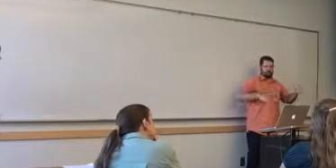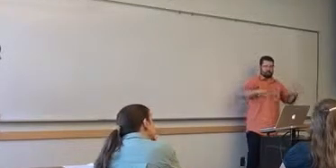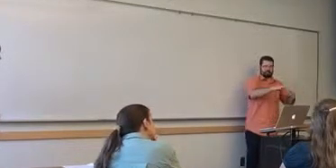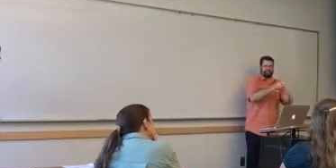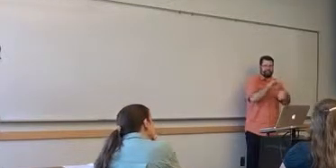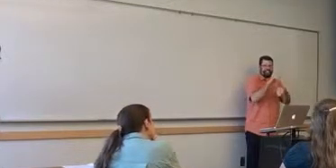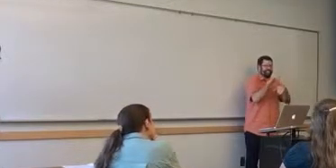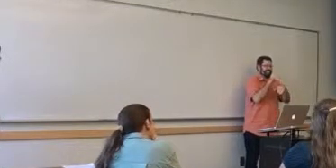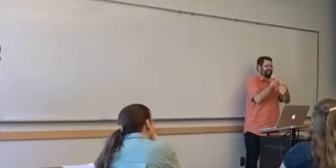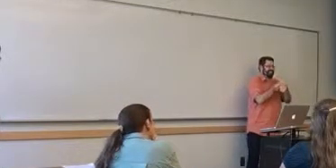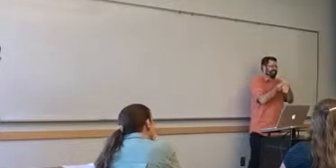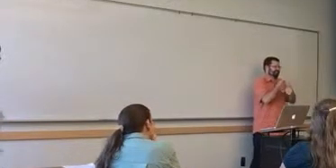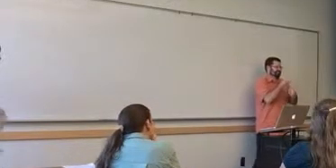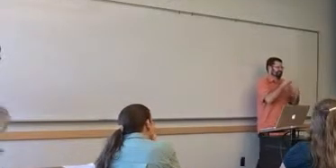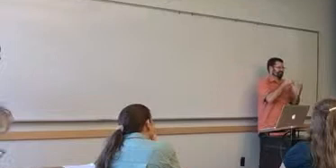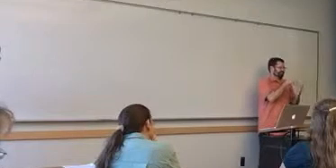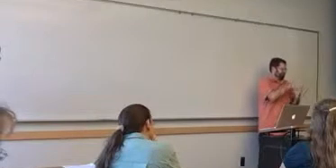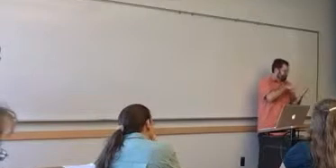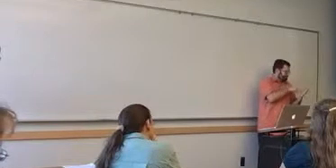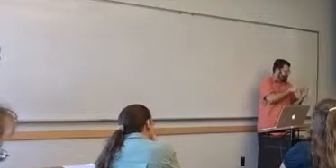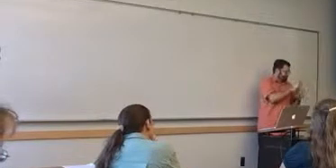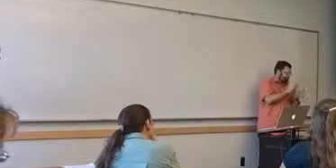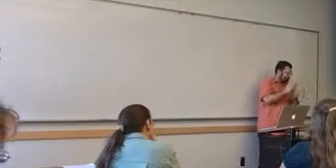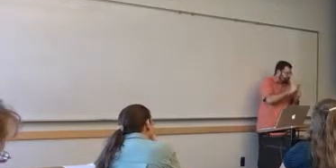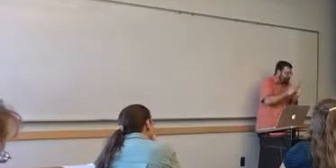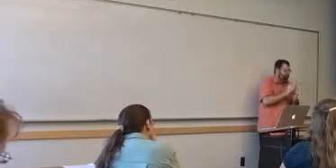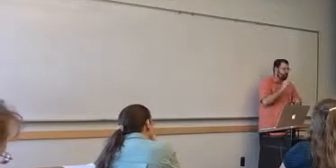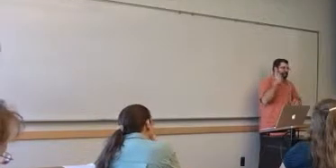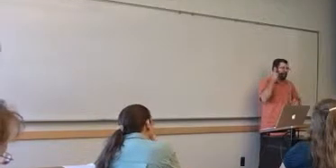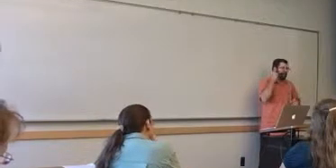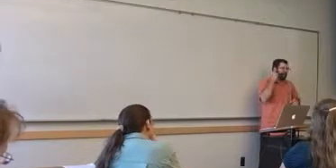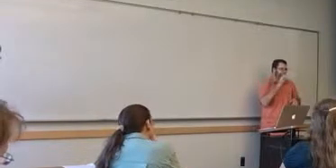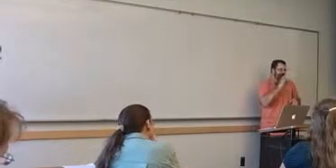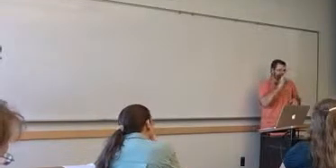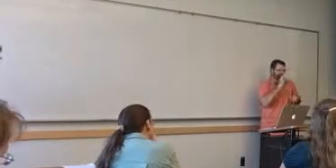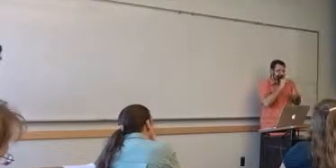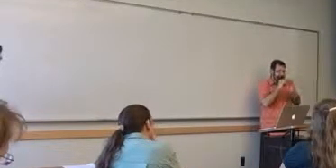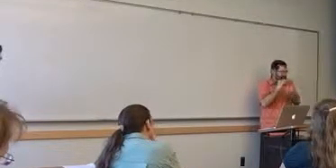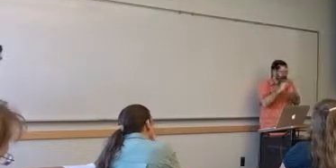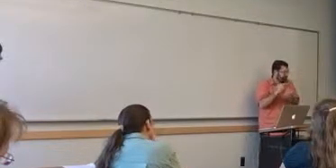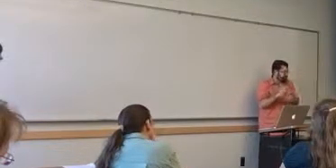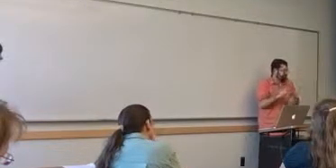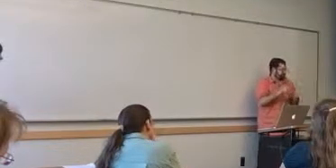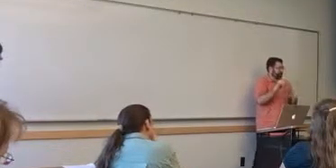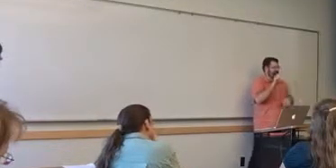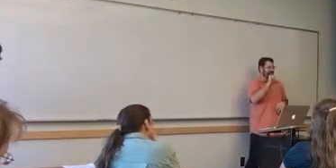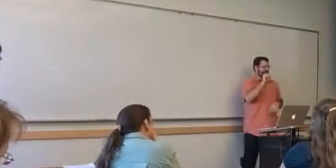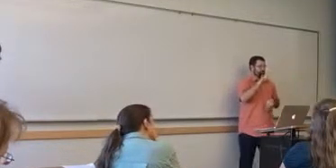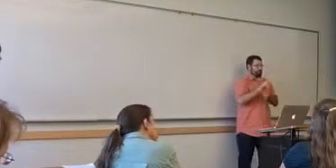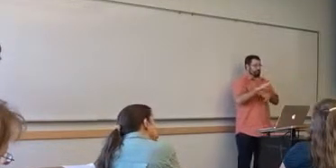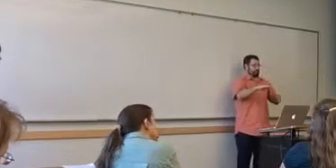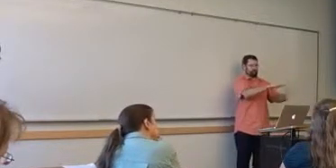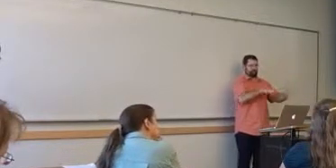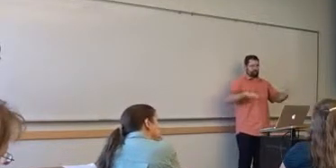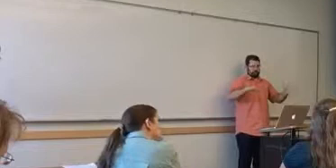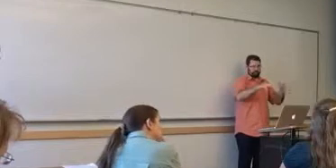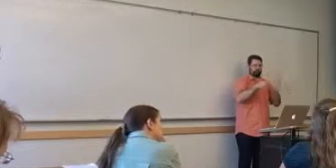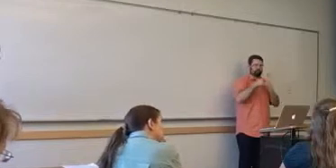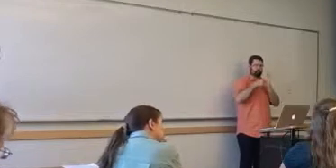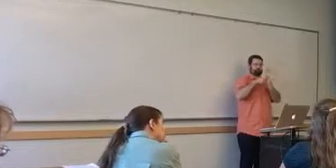also using space. English doesn't have it. You've got to use a lot of words, right? How things sound and how things are written. ASL uses